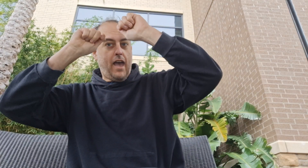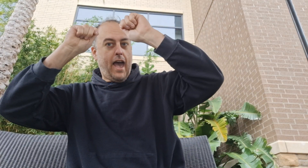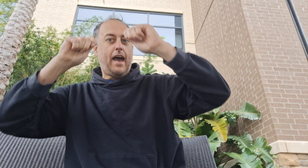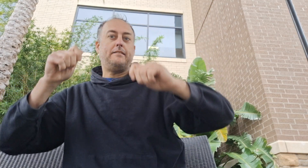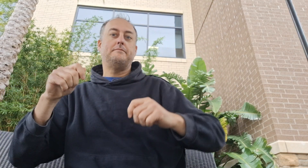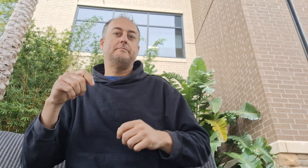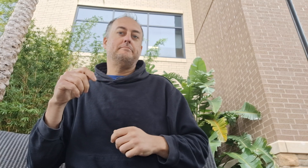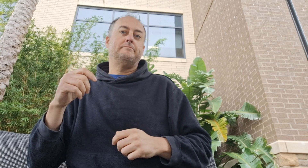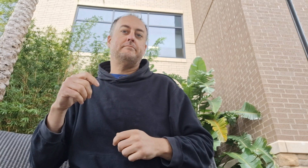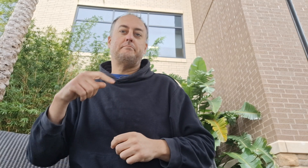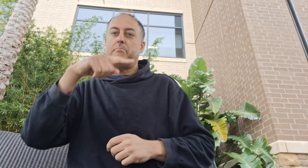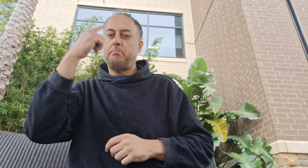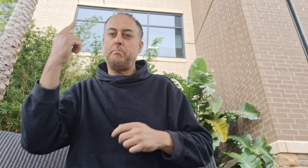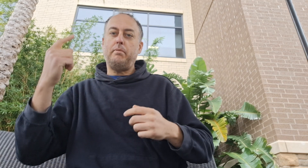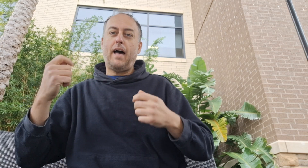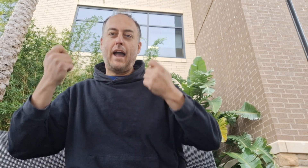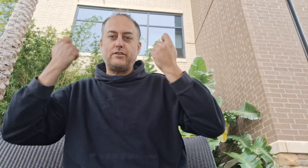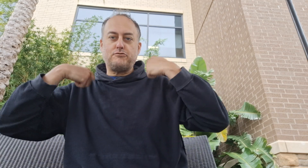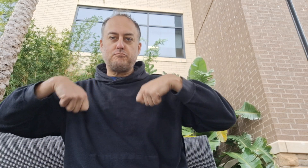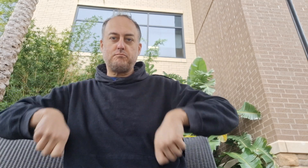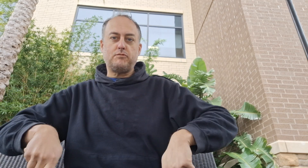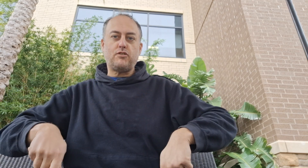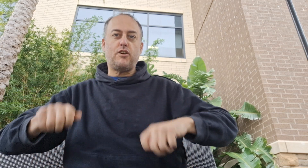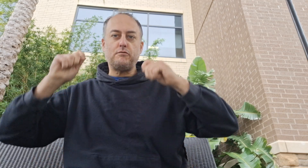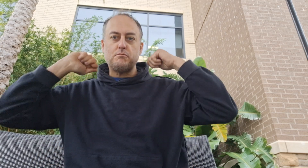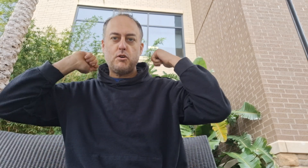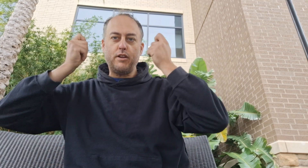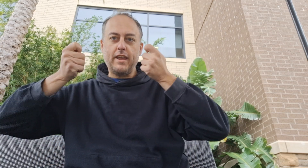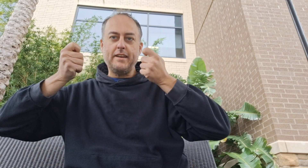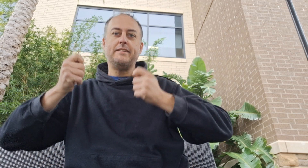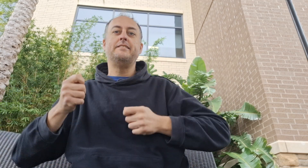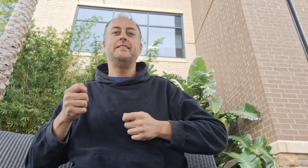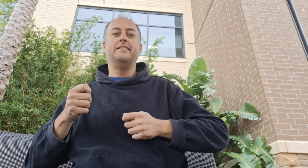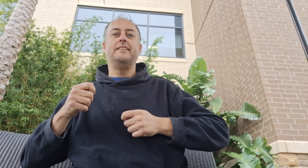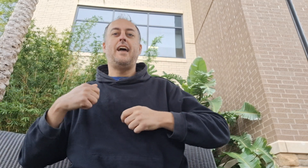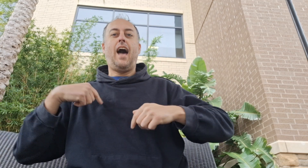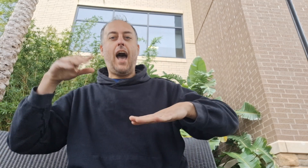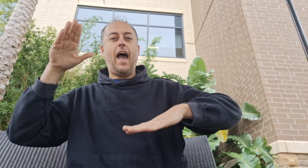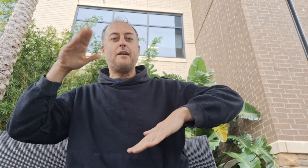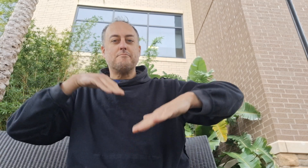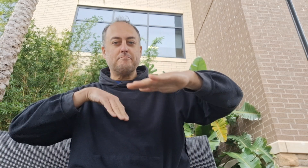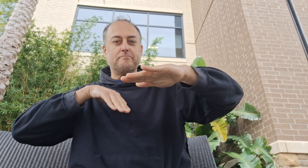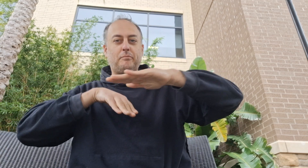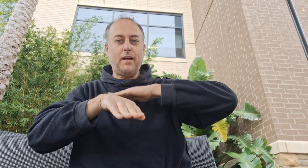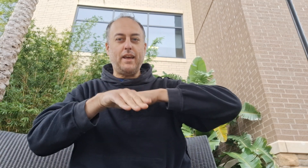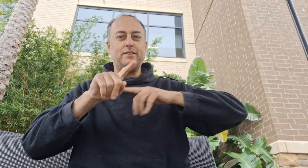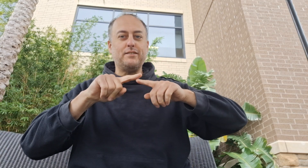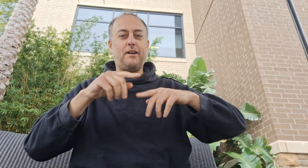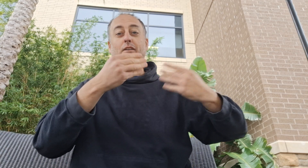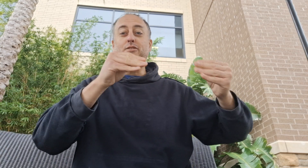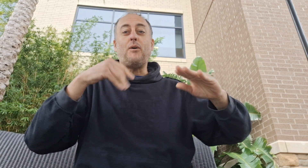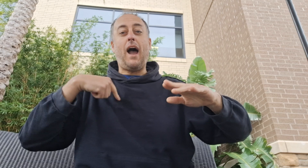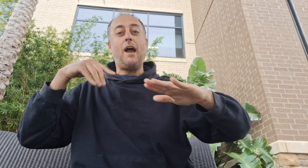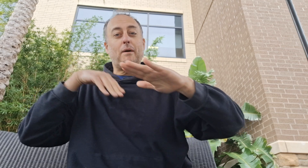hat, black shirt, hoodie. I went